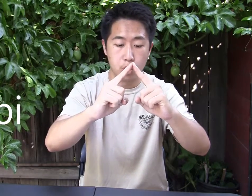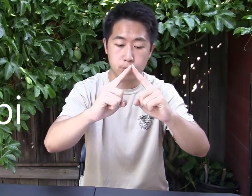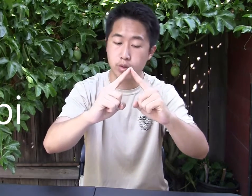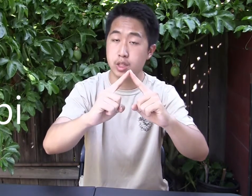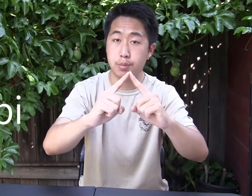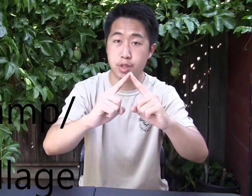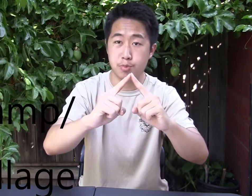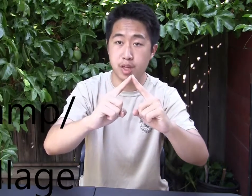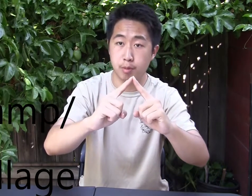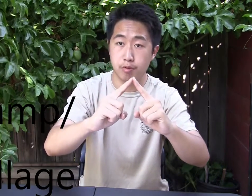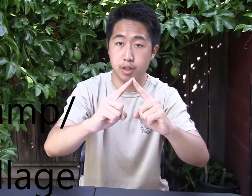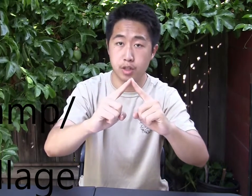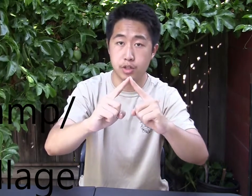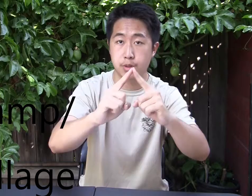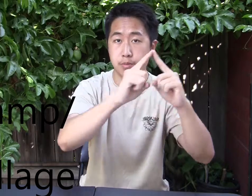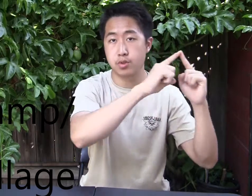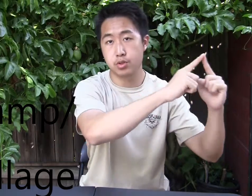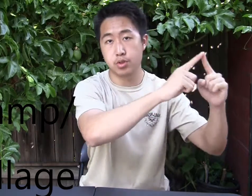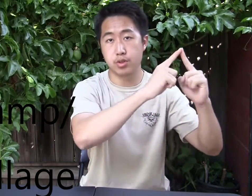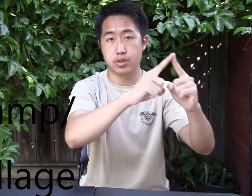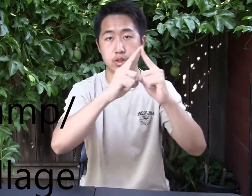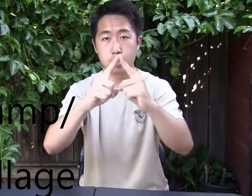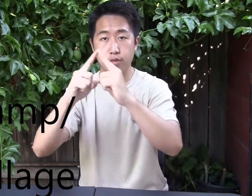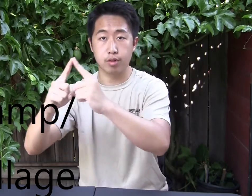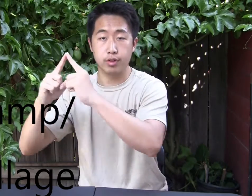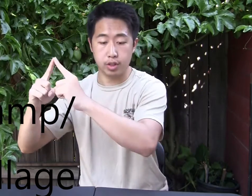Multiple teepees make up a village, so this is the word for village.